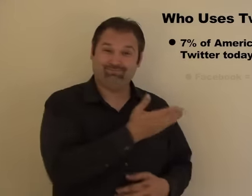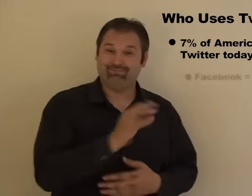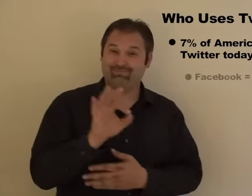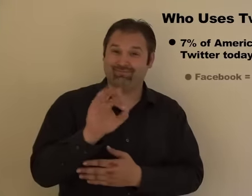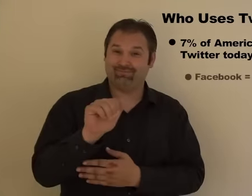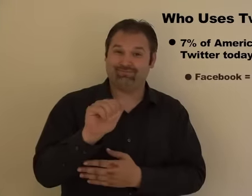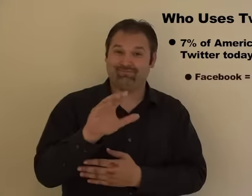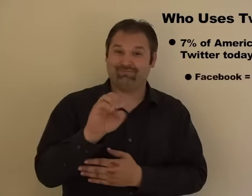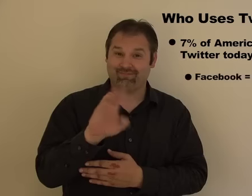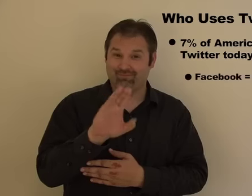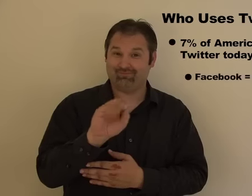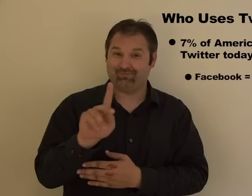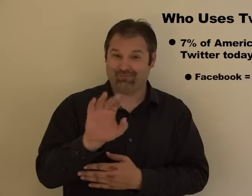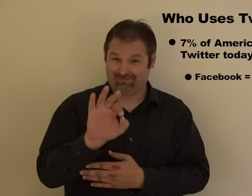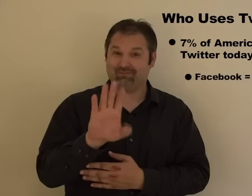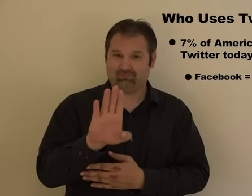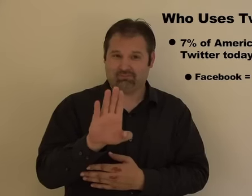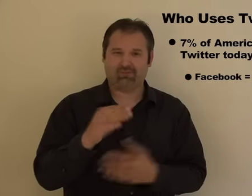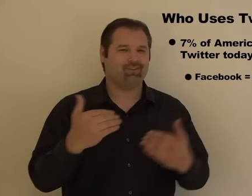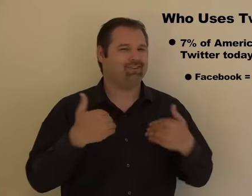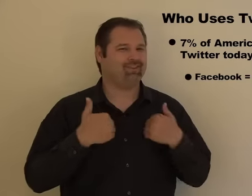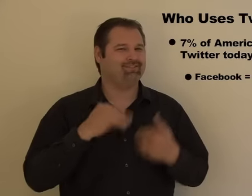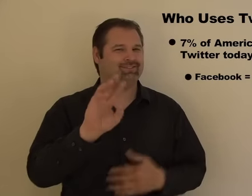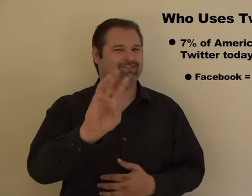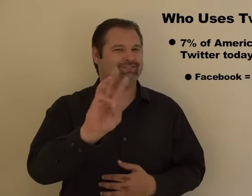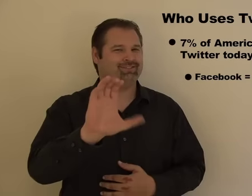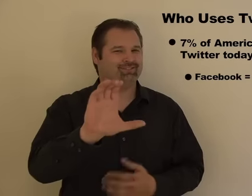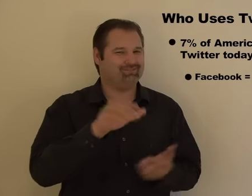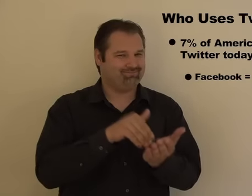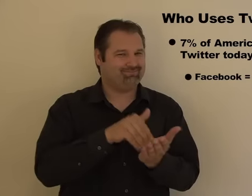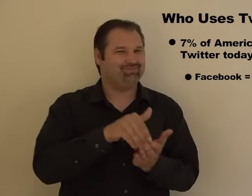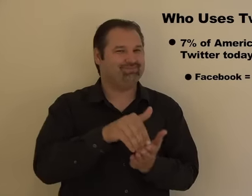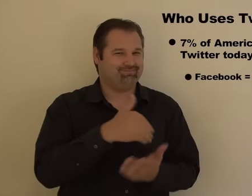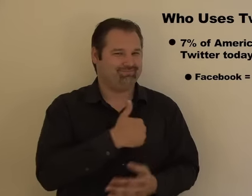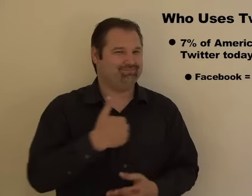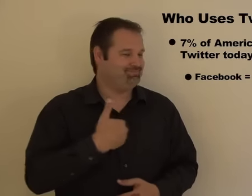In comparison, Facebook has more than 600 million users.